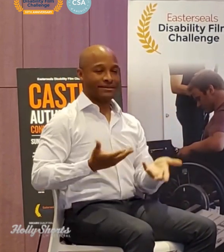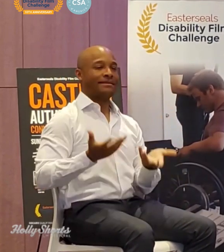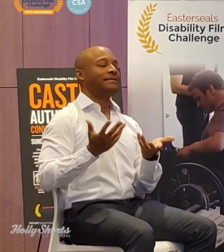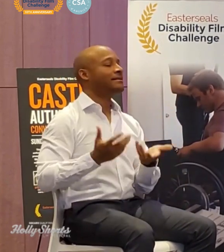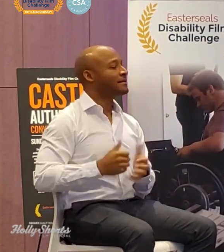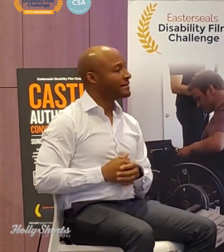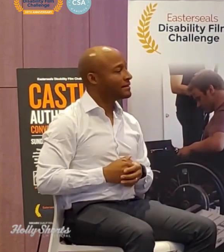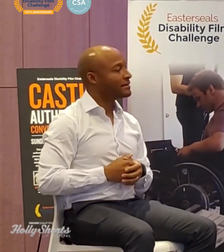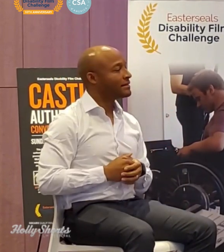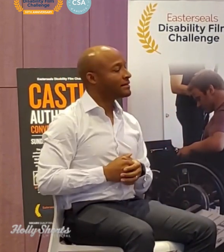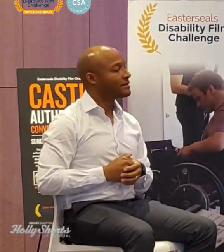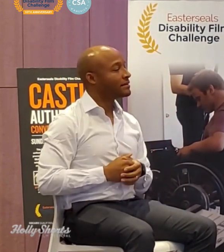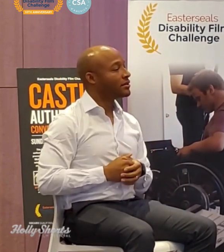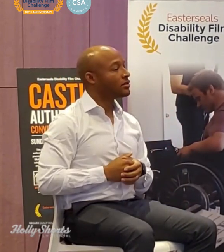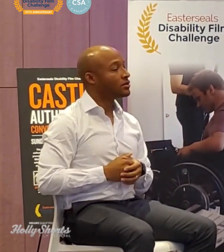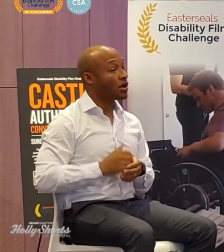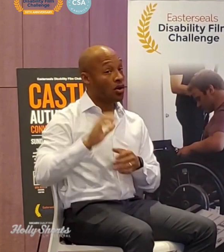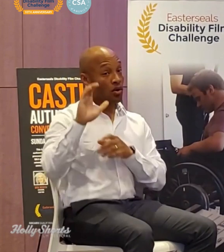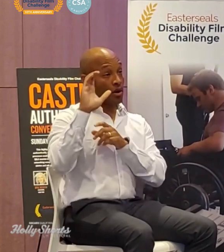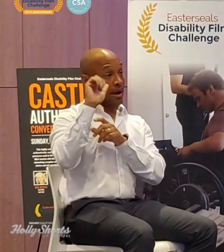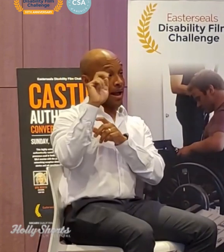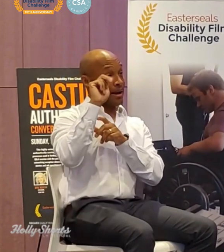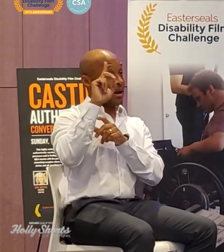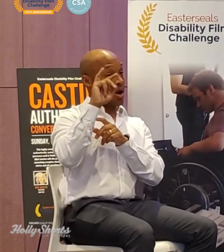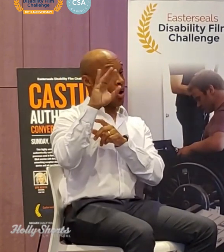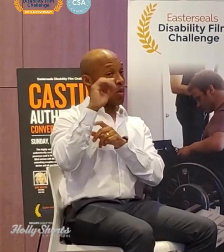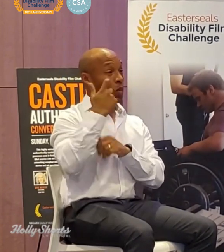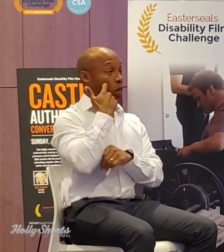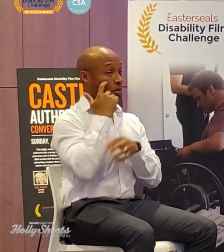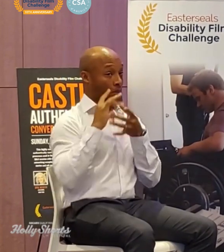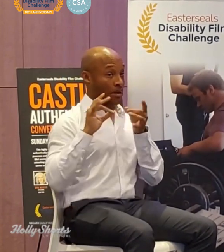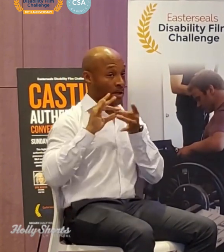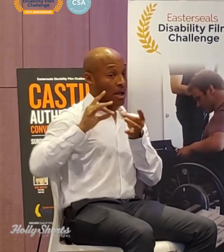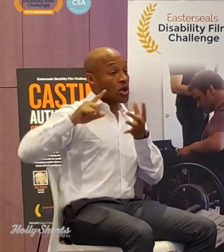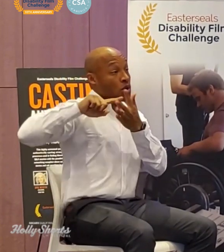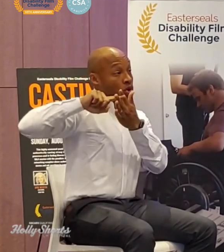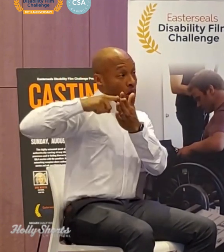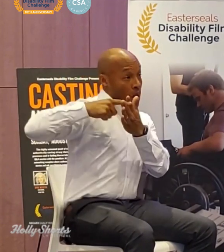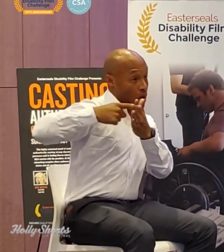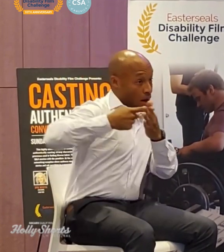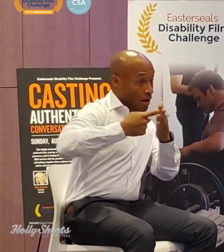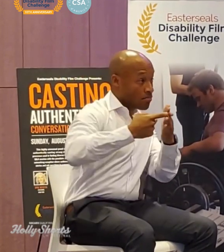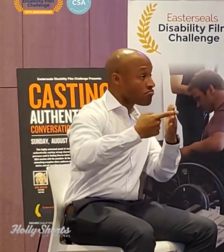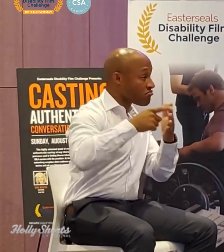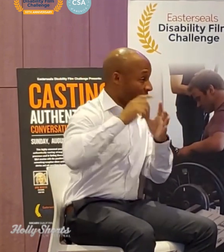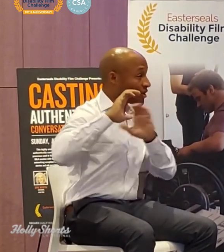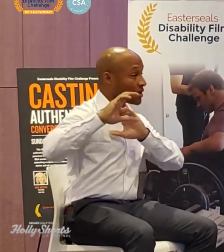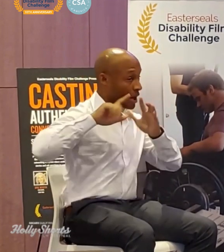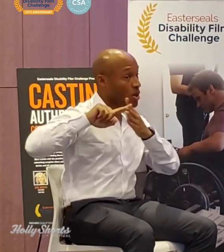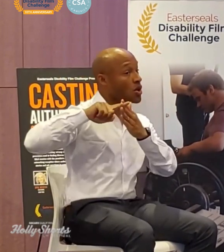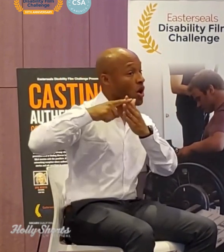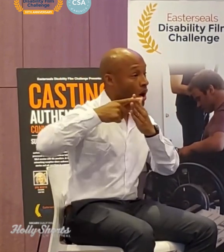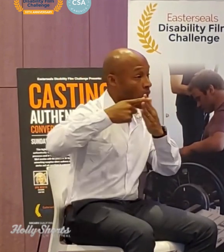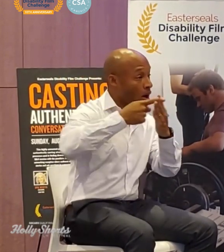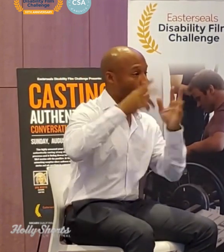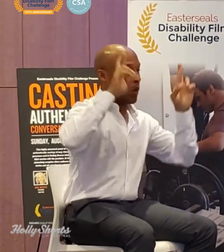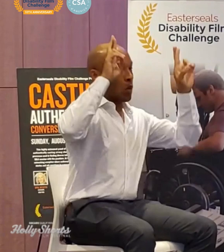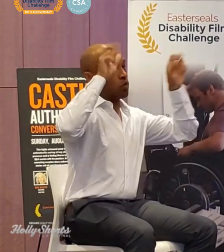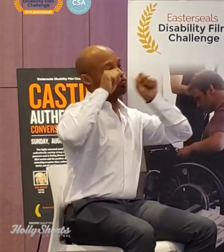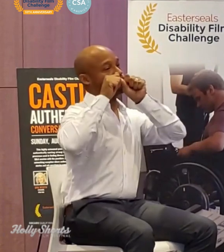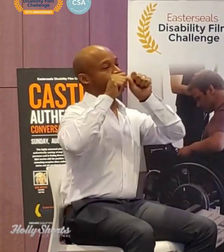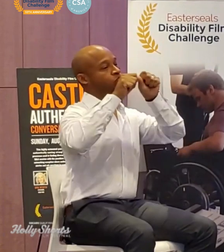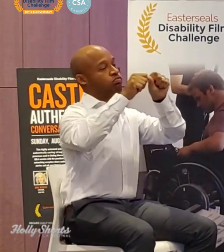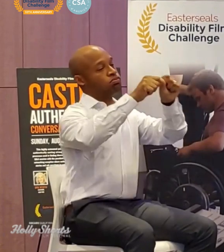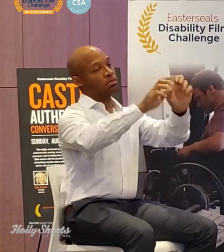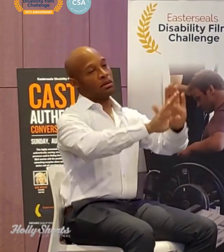it's starting. I agree with Candido that there is a conversation that started, and hopefully will continue and grow